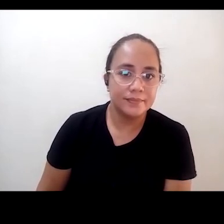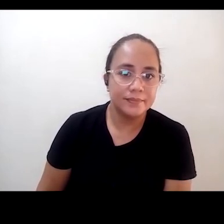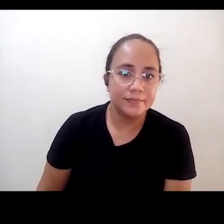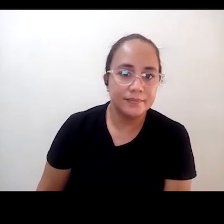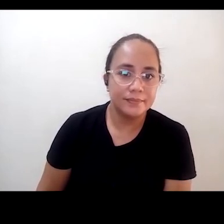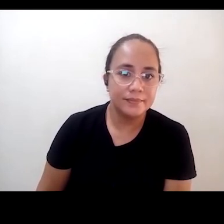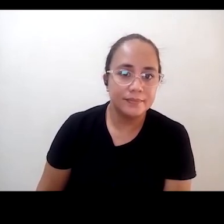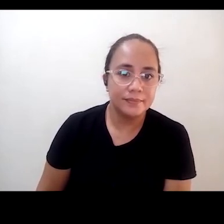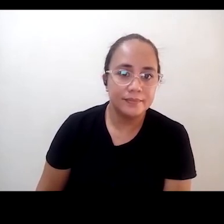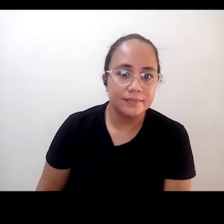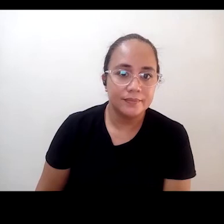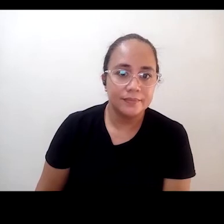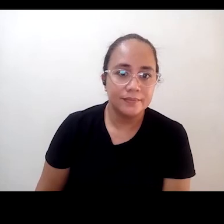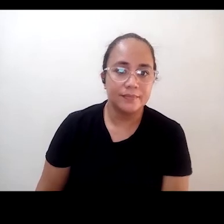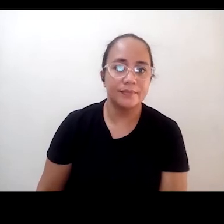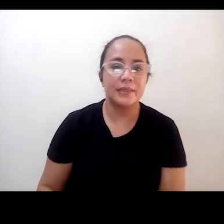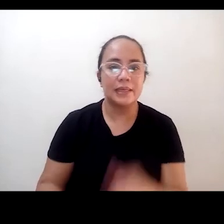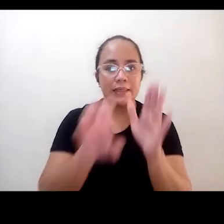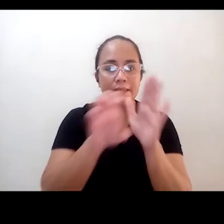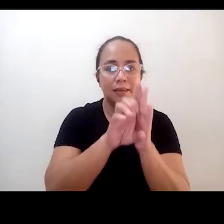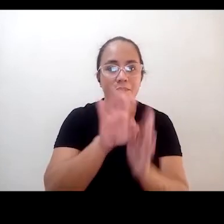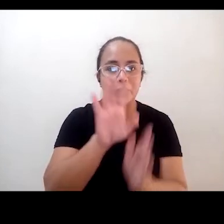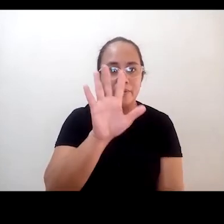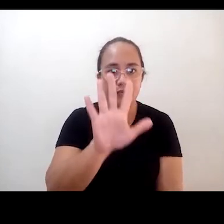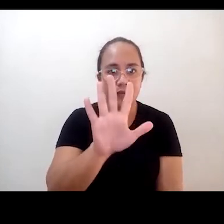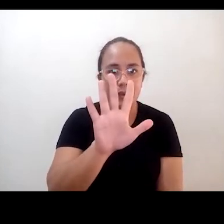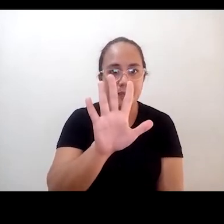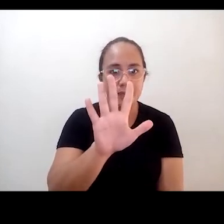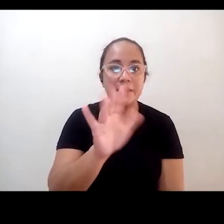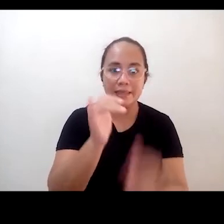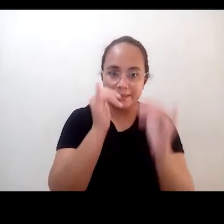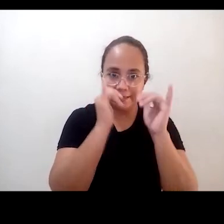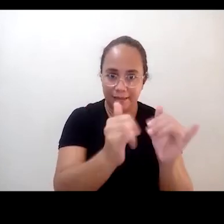Okay, example 5 stays the same.